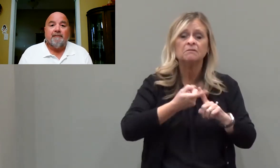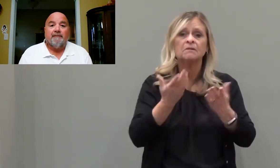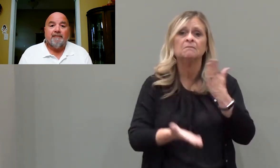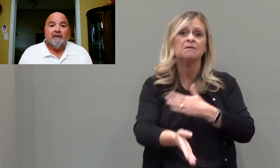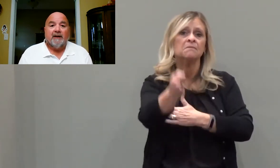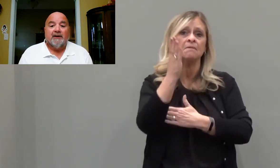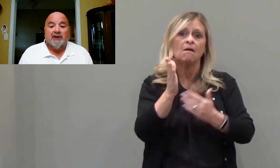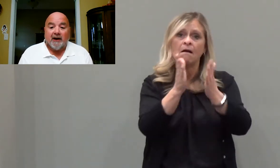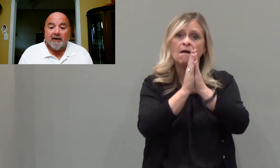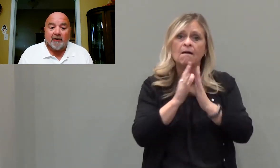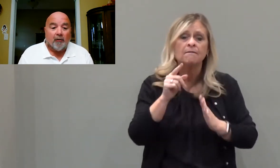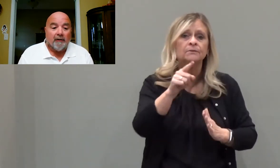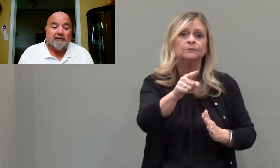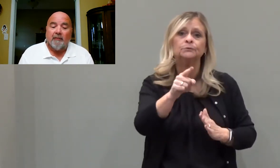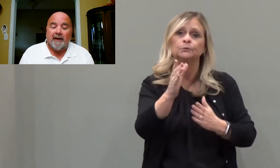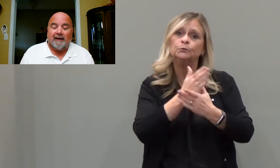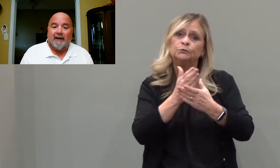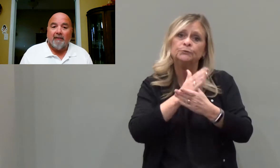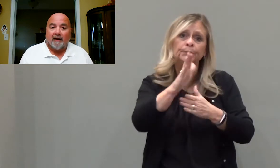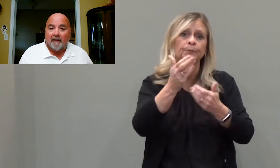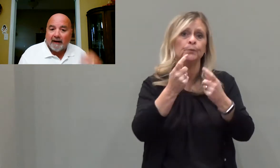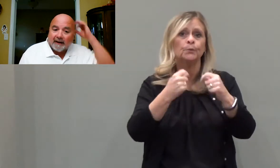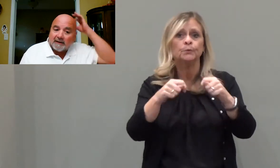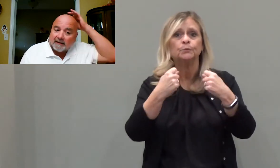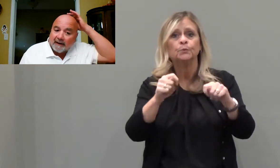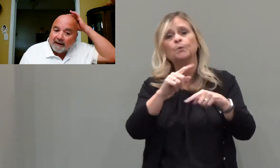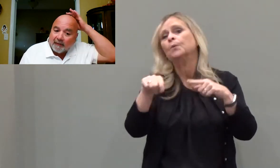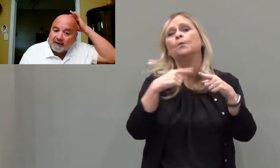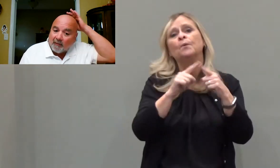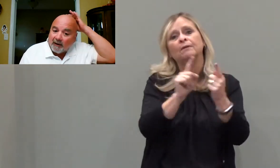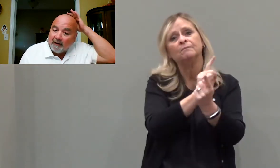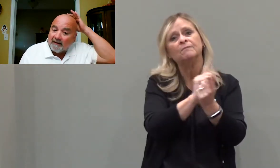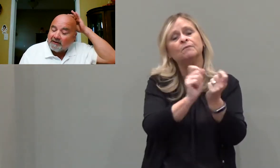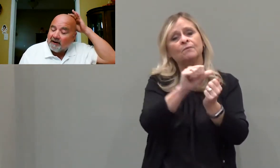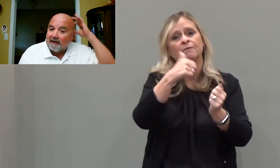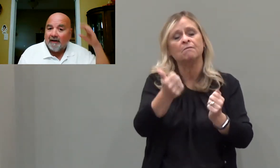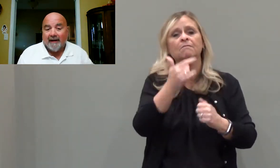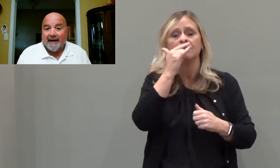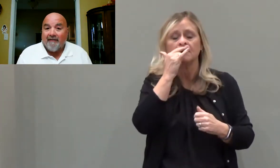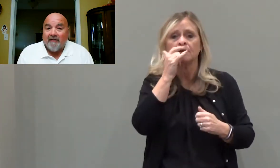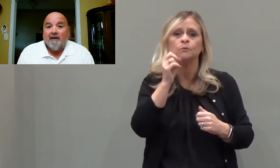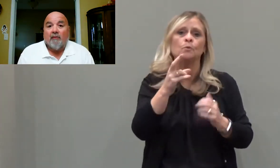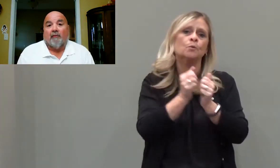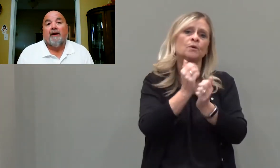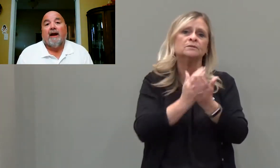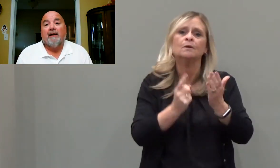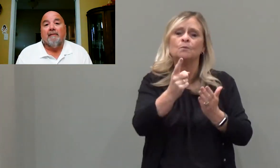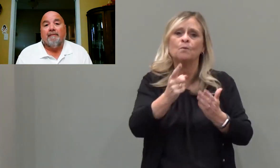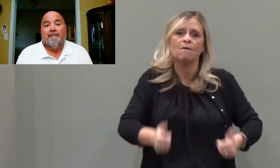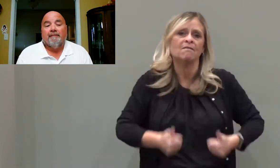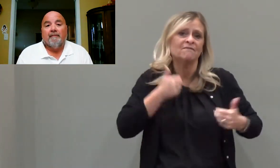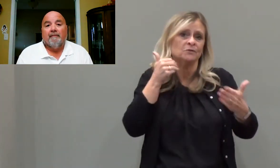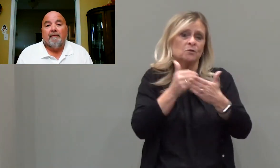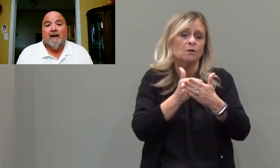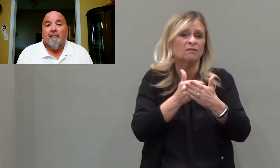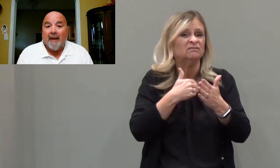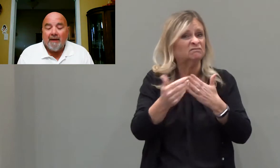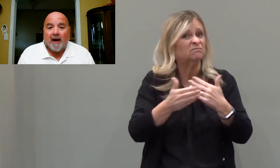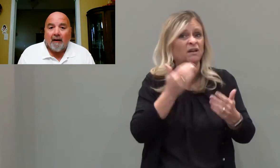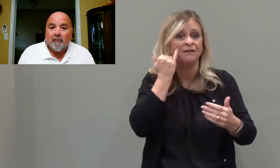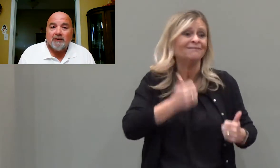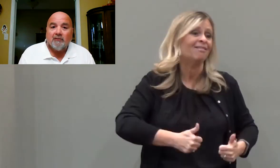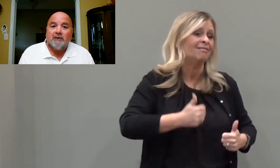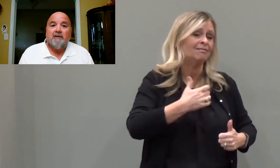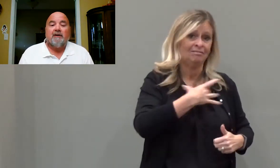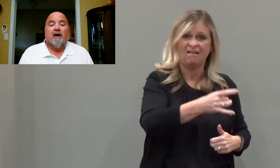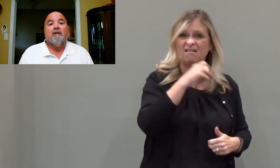you to share your toys when we get to be with other kids, with someone who lives near you, even if you don't really like them. Maybe